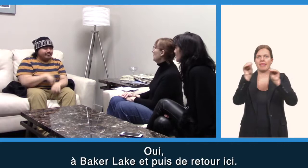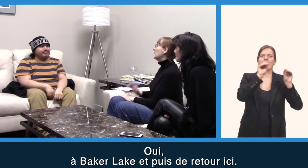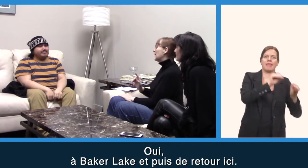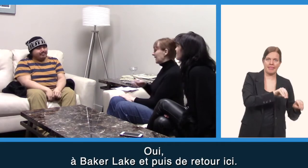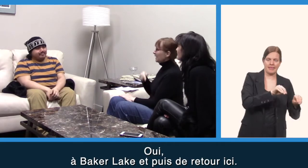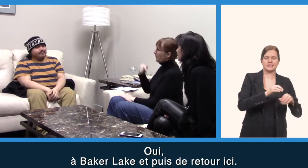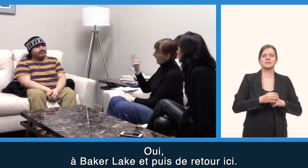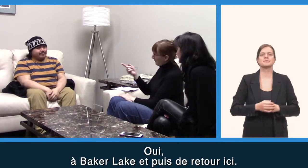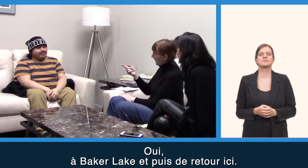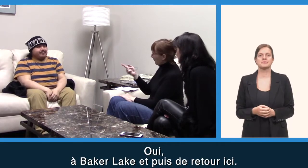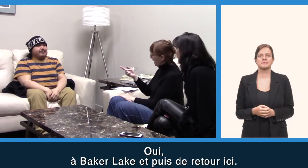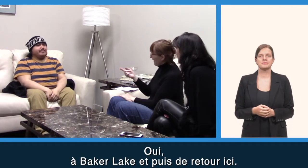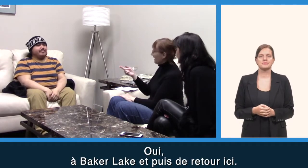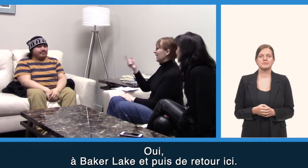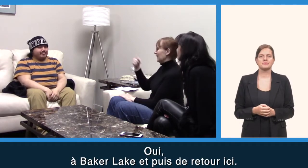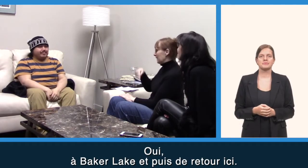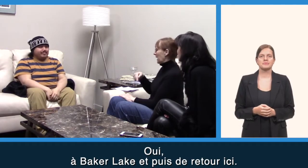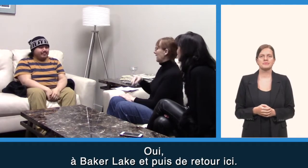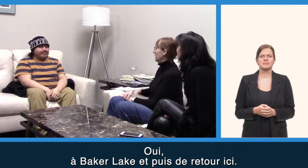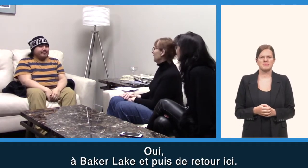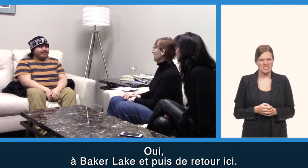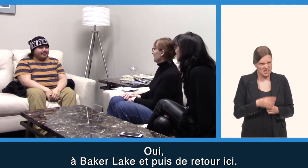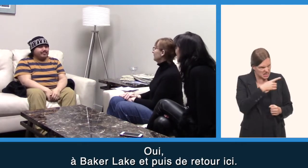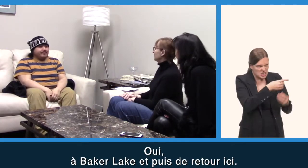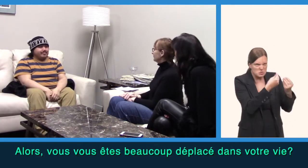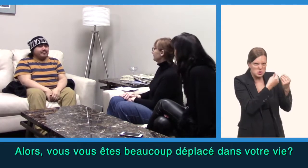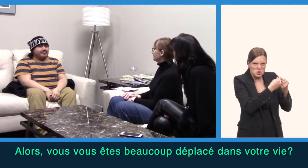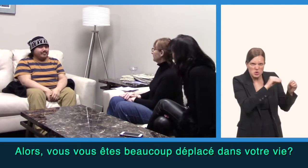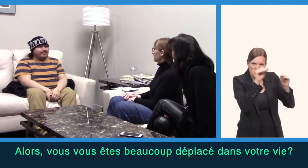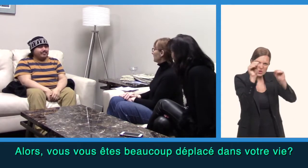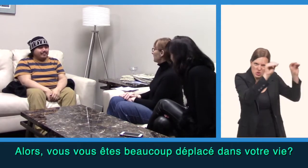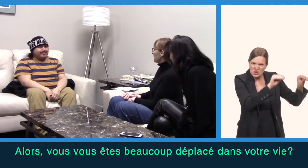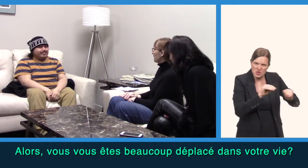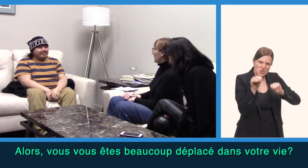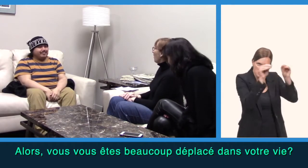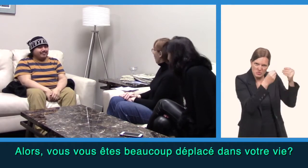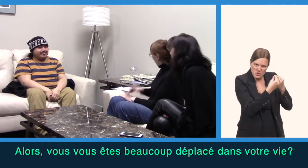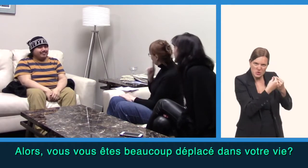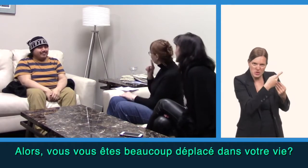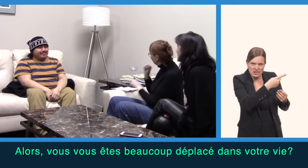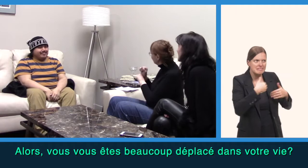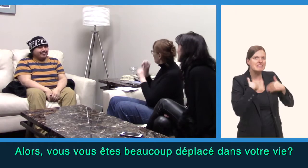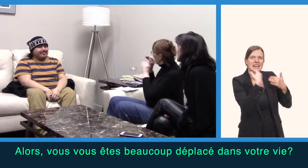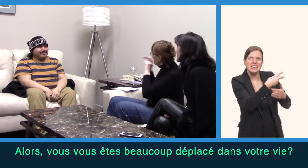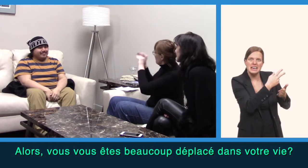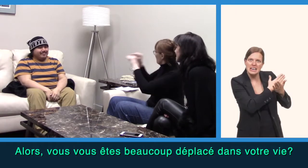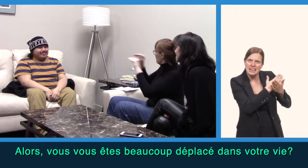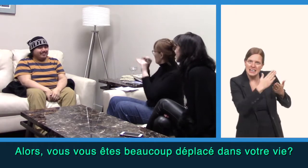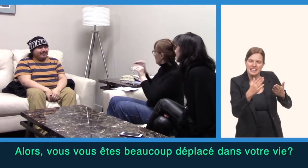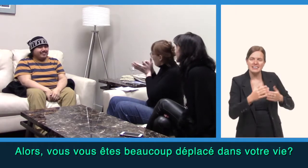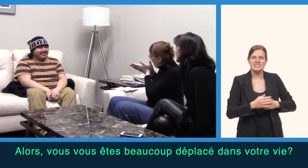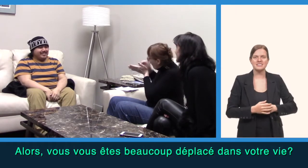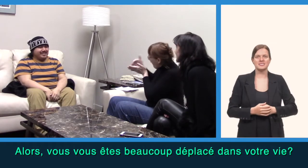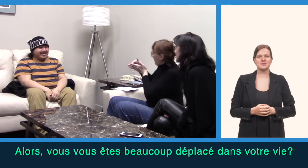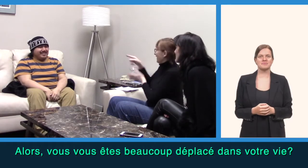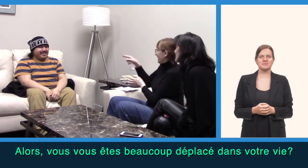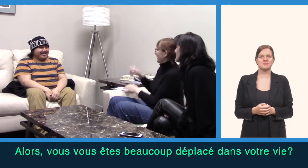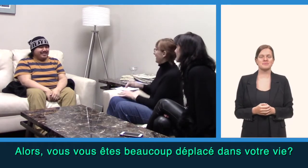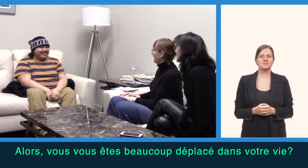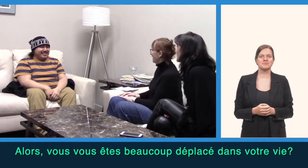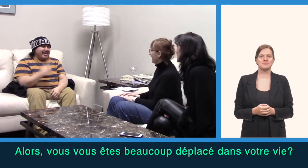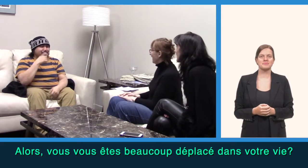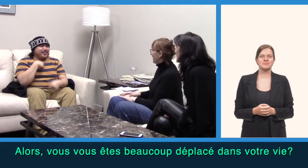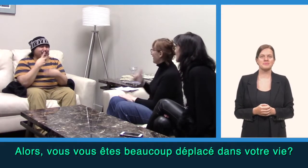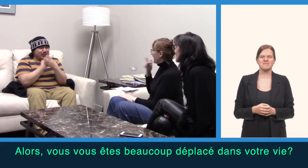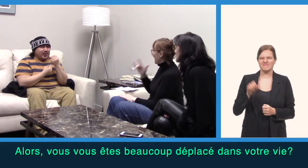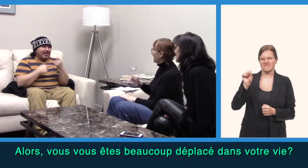Yeah. Well, then back to Baker Lake and back here. So you've moved around a lot in your life. You're